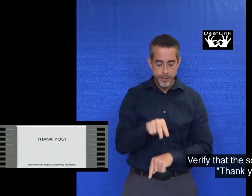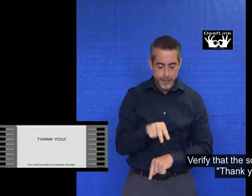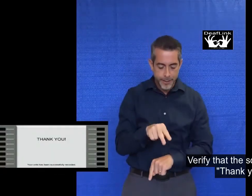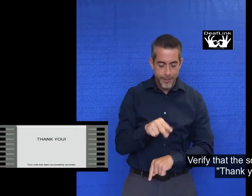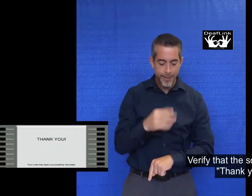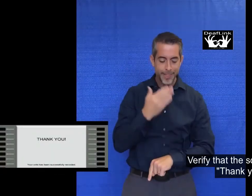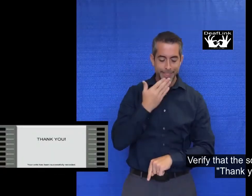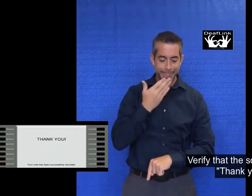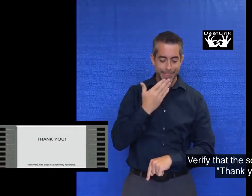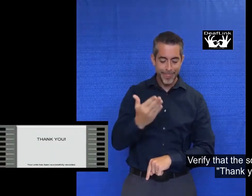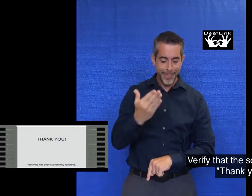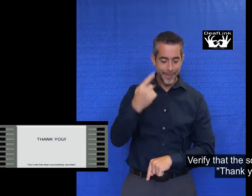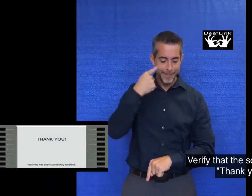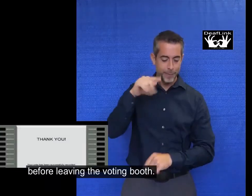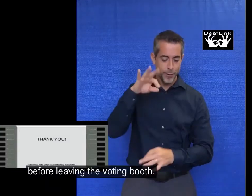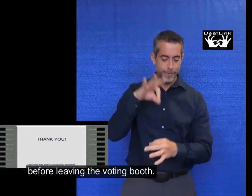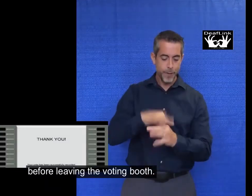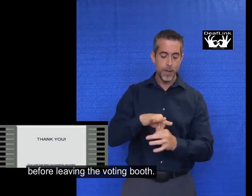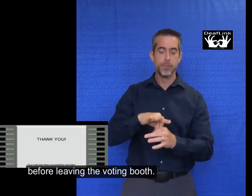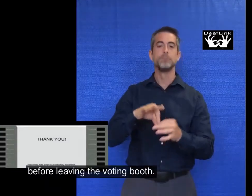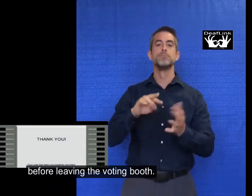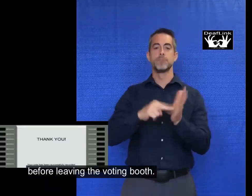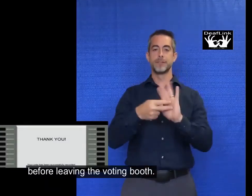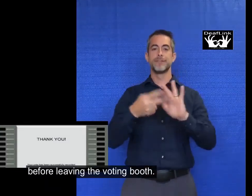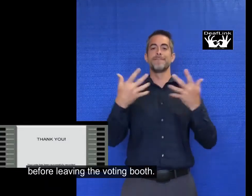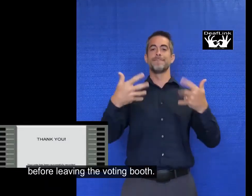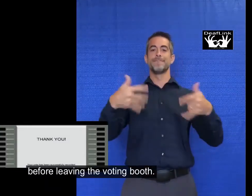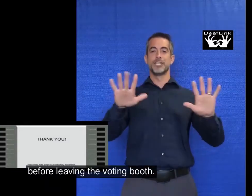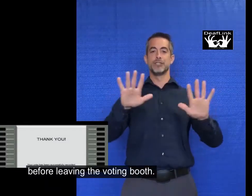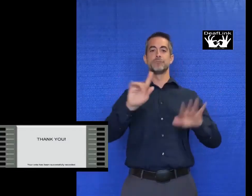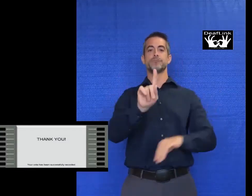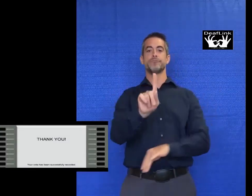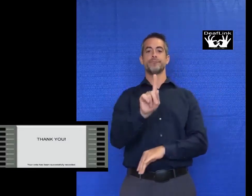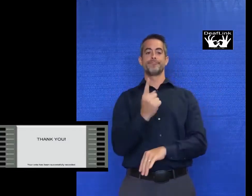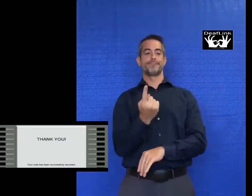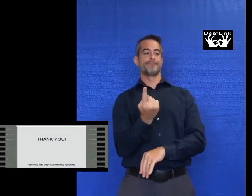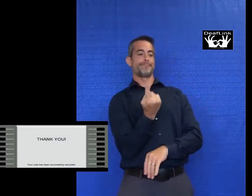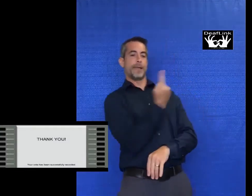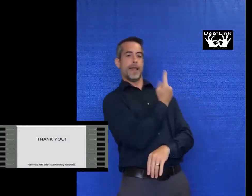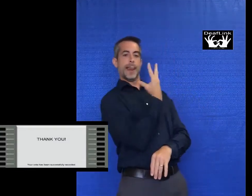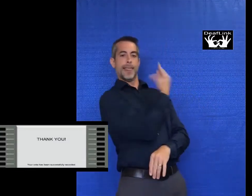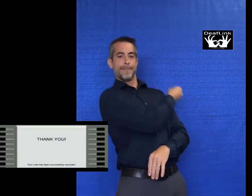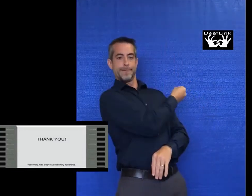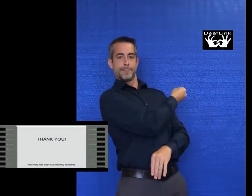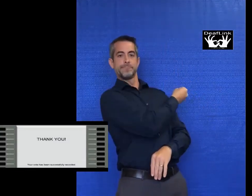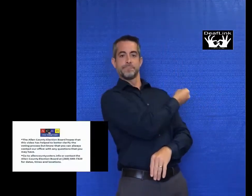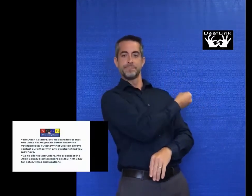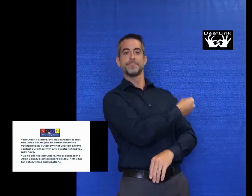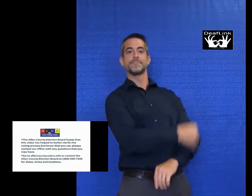Verify that the screen says "Thank you" before leaving the voting booth.